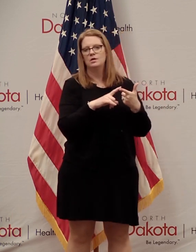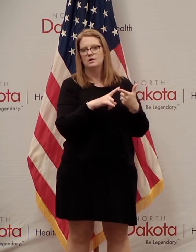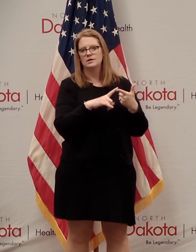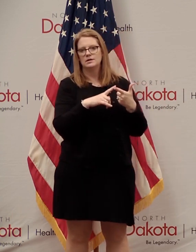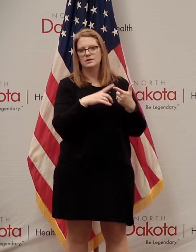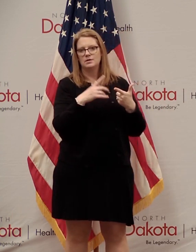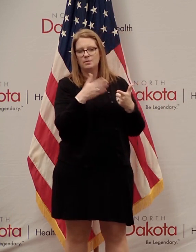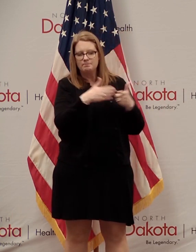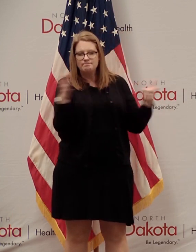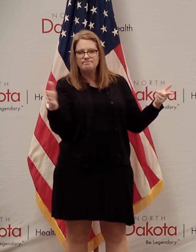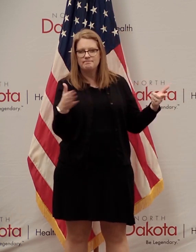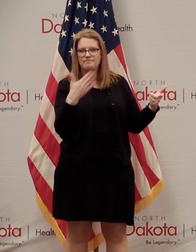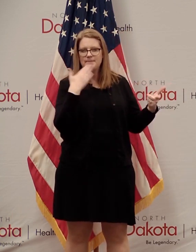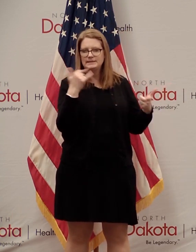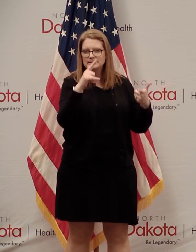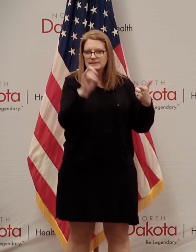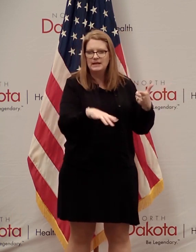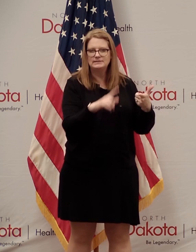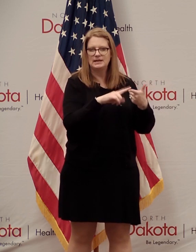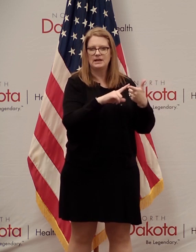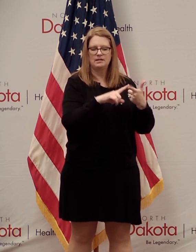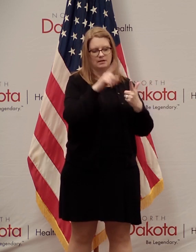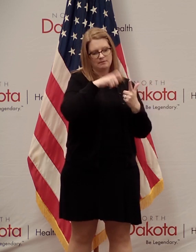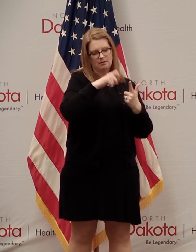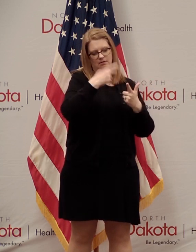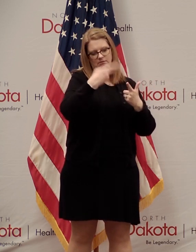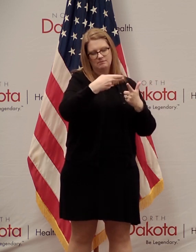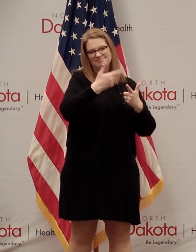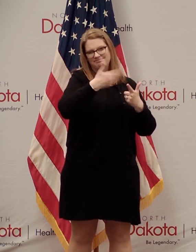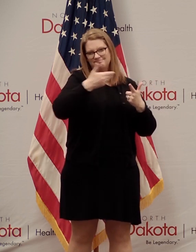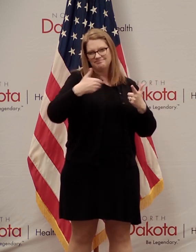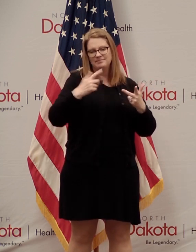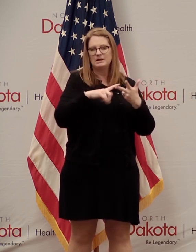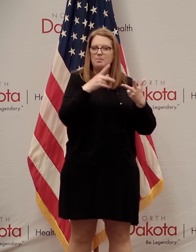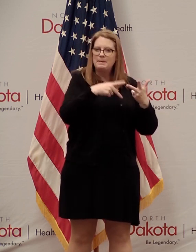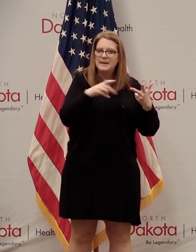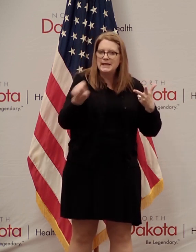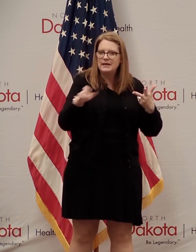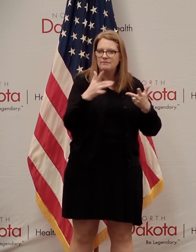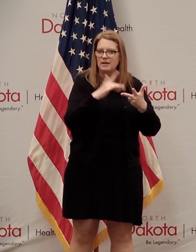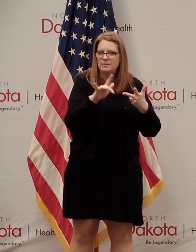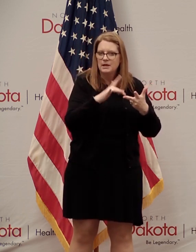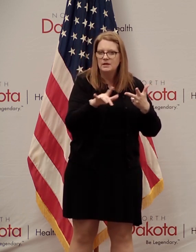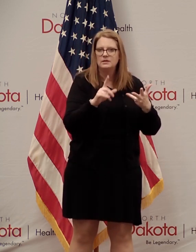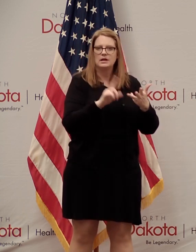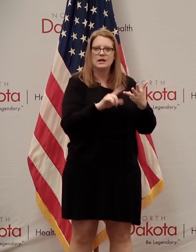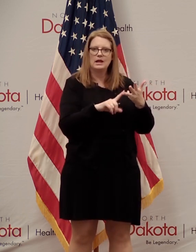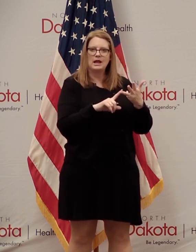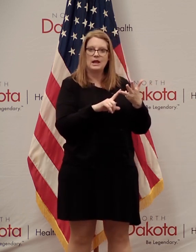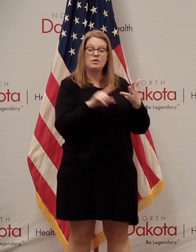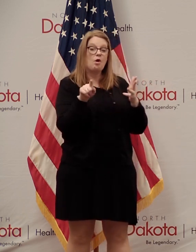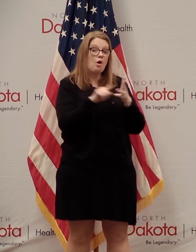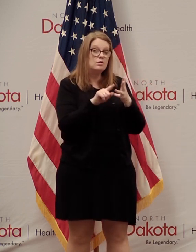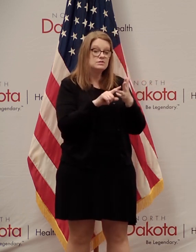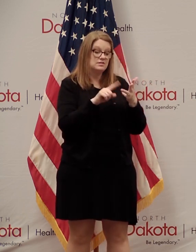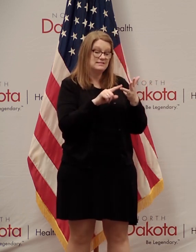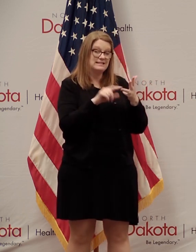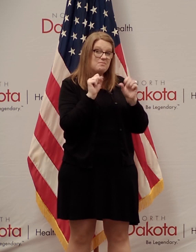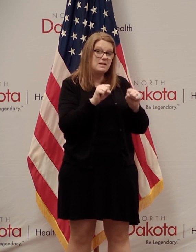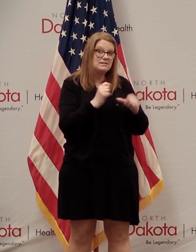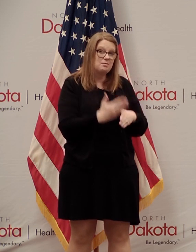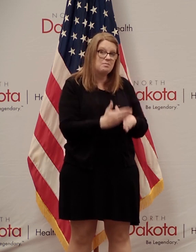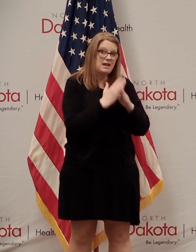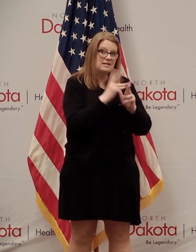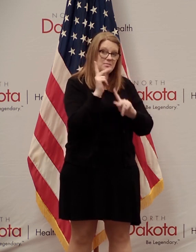robust testing and contact tracing, PPE availability, and as Chris said, our ability to protect our most vulnerable,